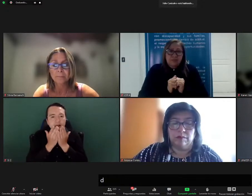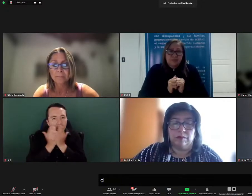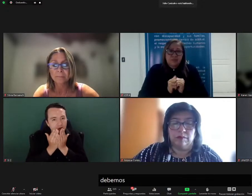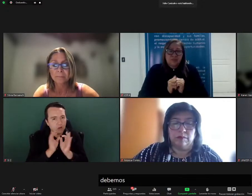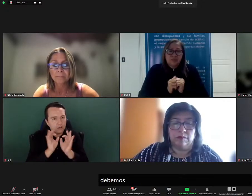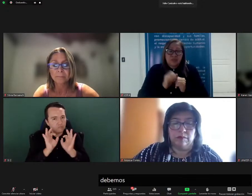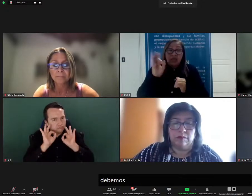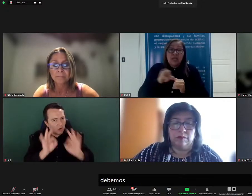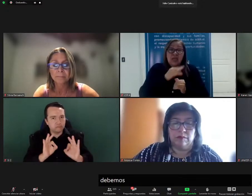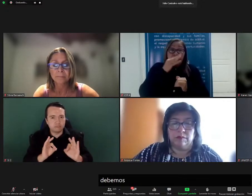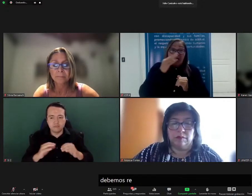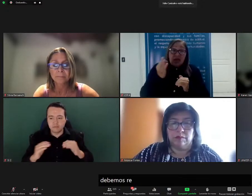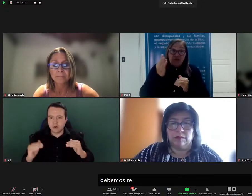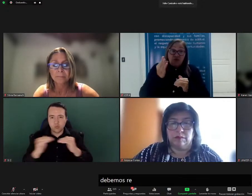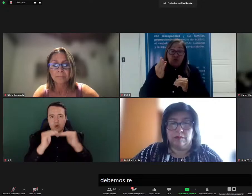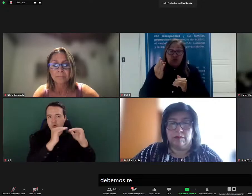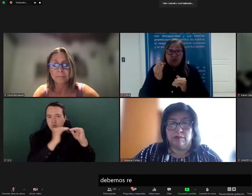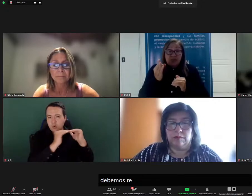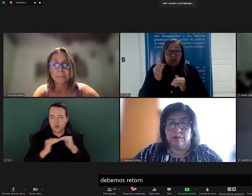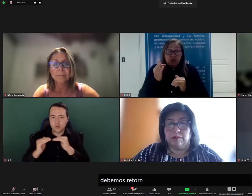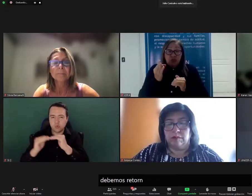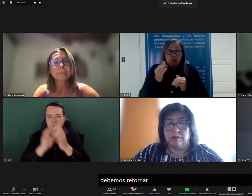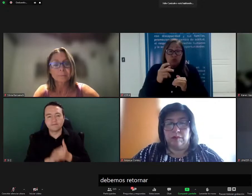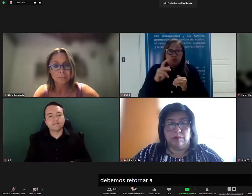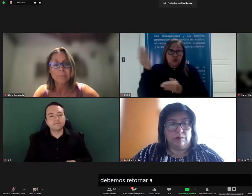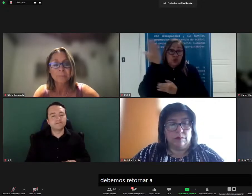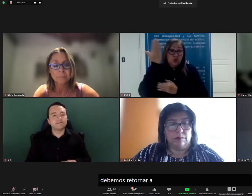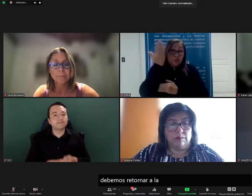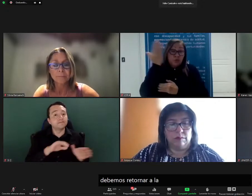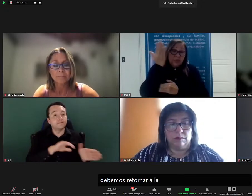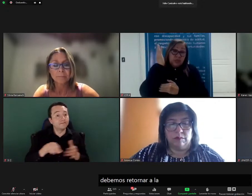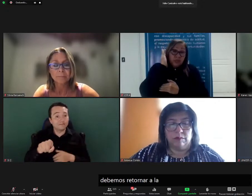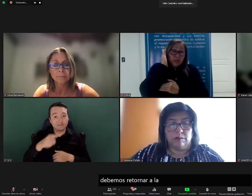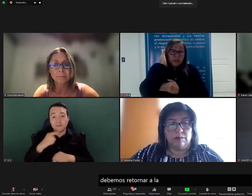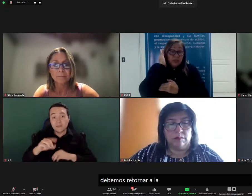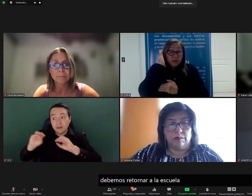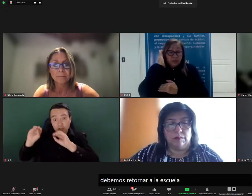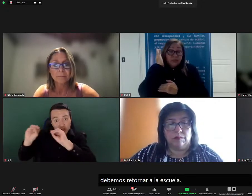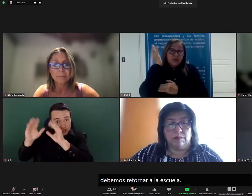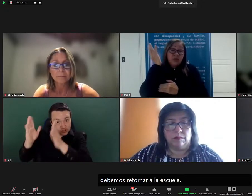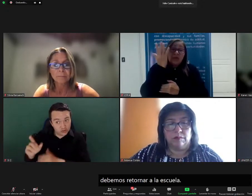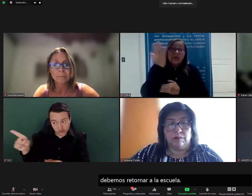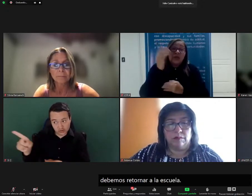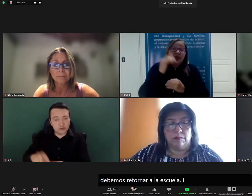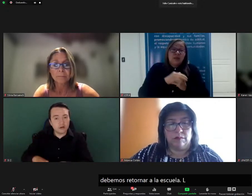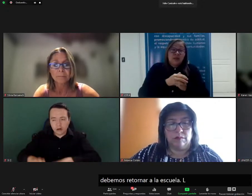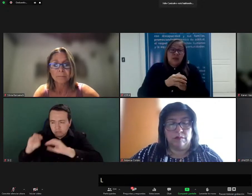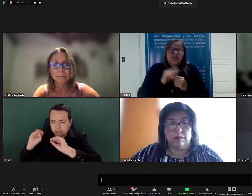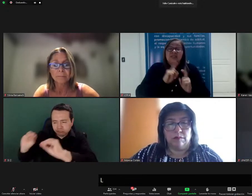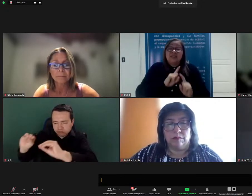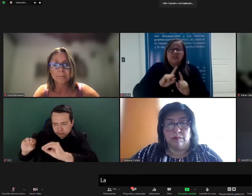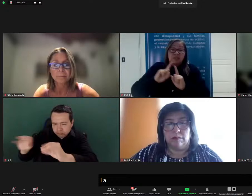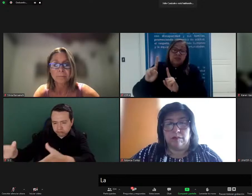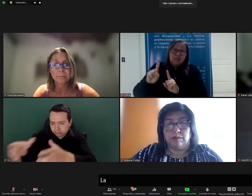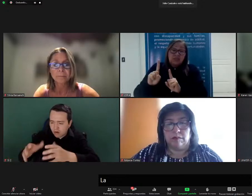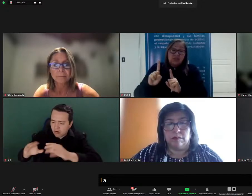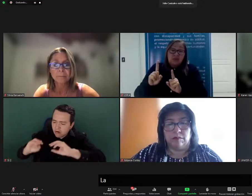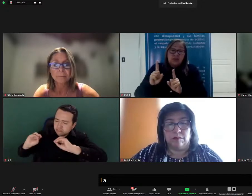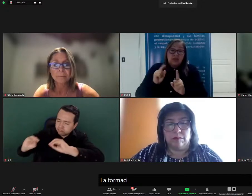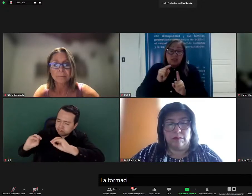equal conditions teacher trainings and it's also been said that our panelists needs to be